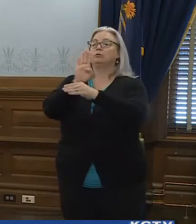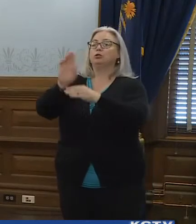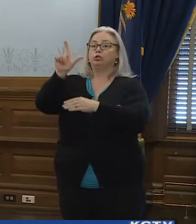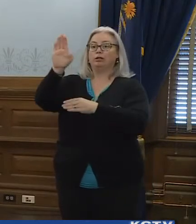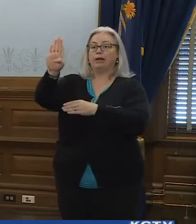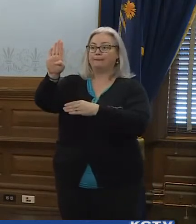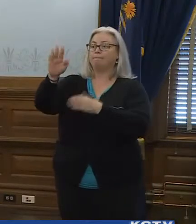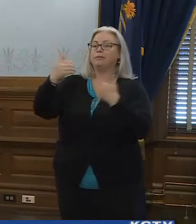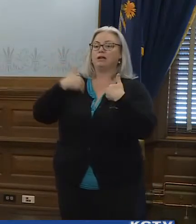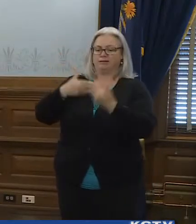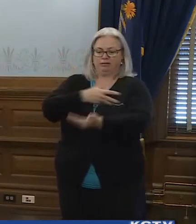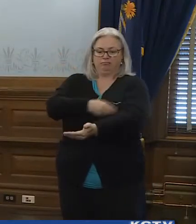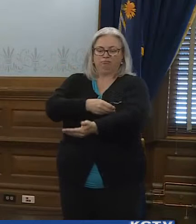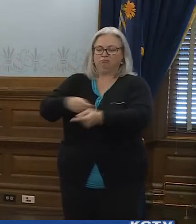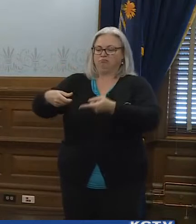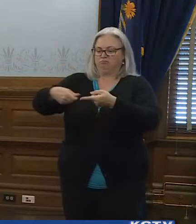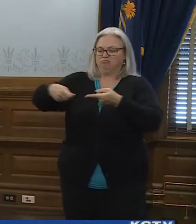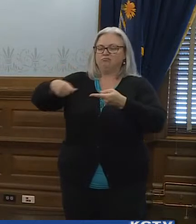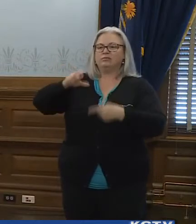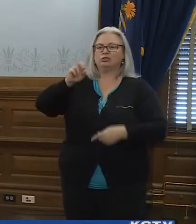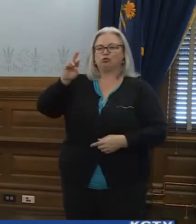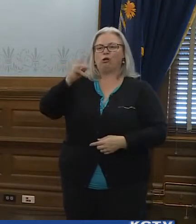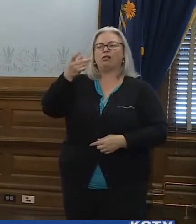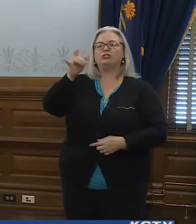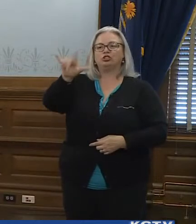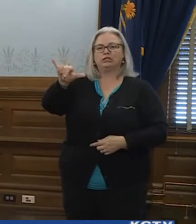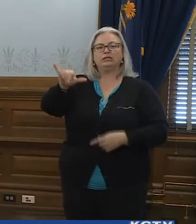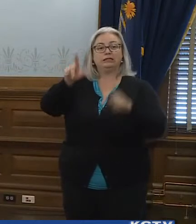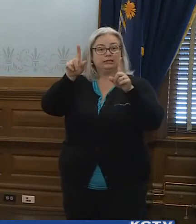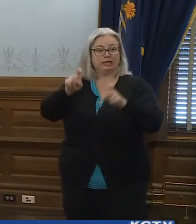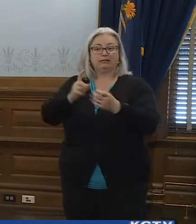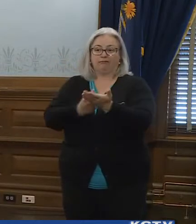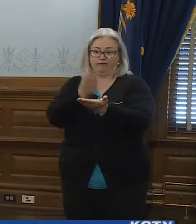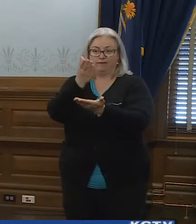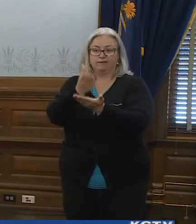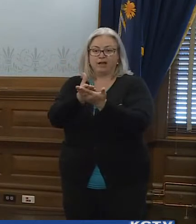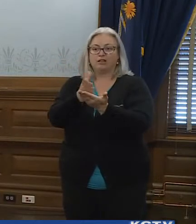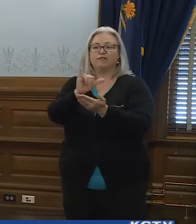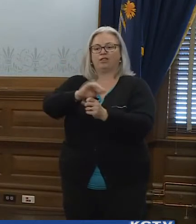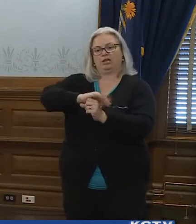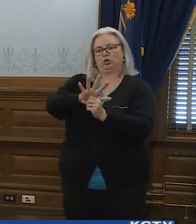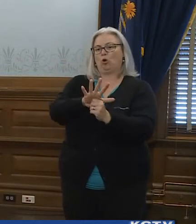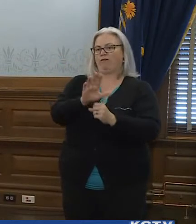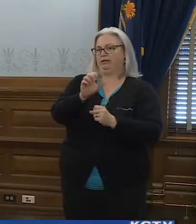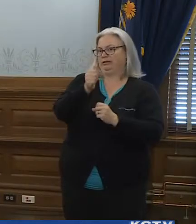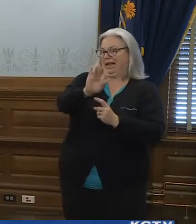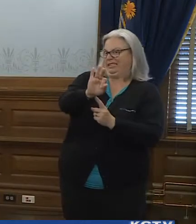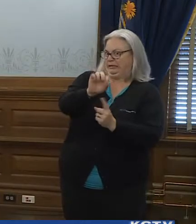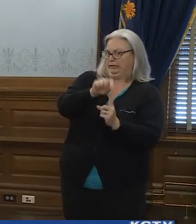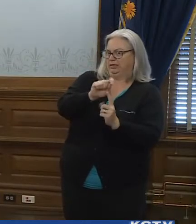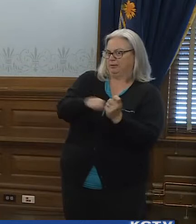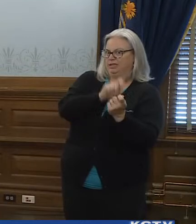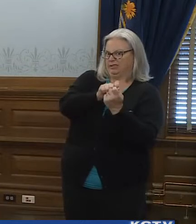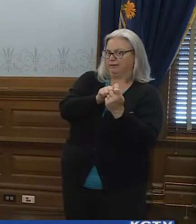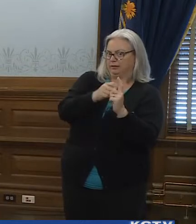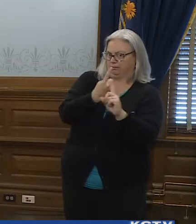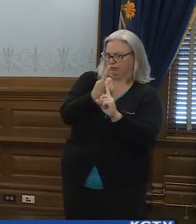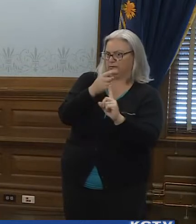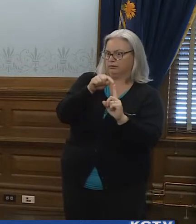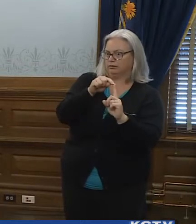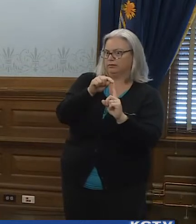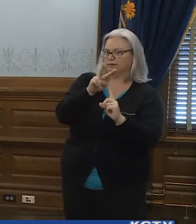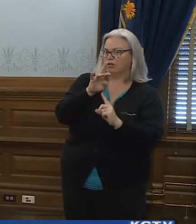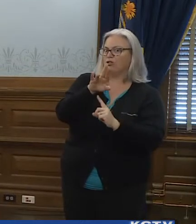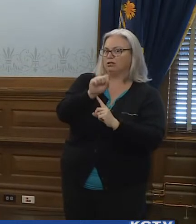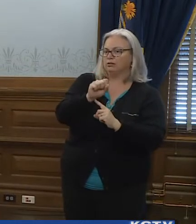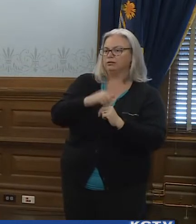labs have serology testing, and it is valid for the COVID-19 specific